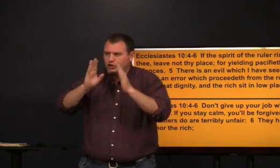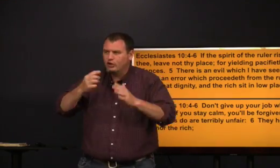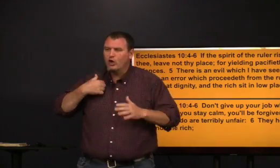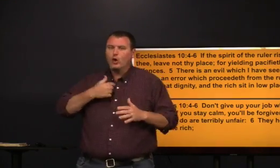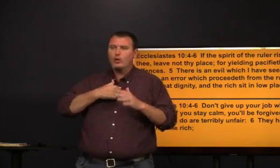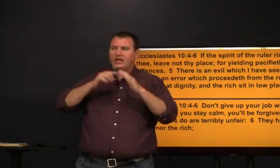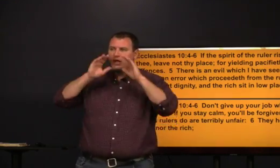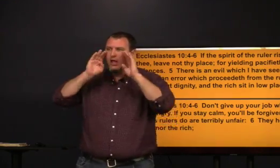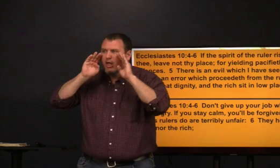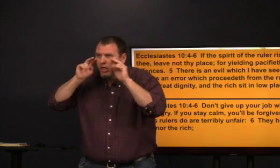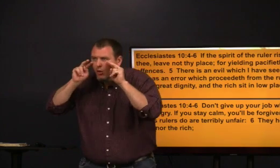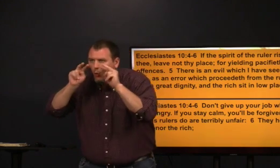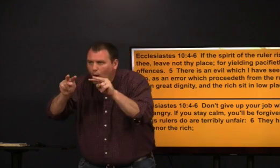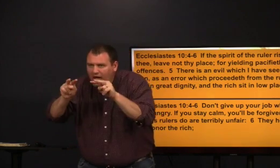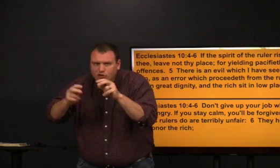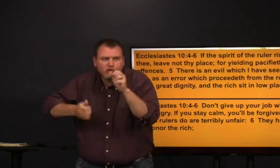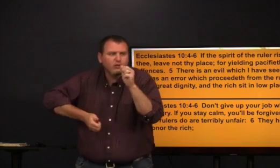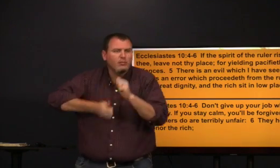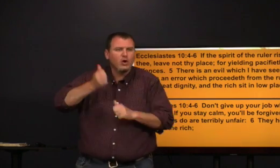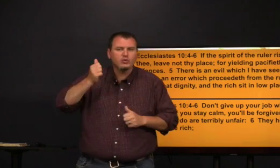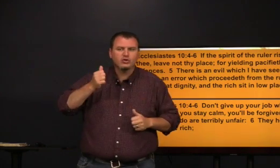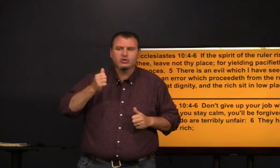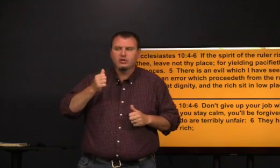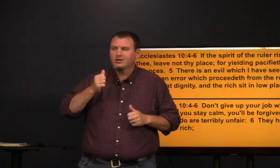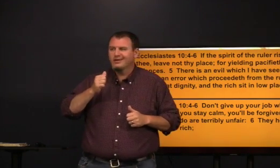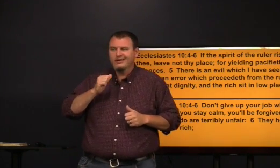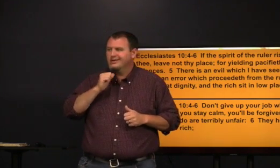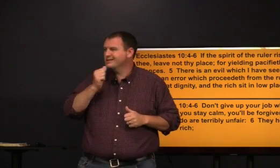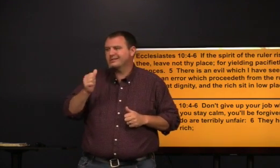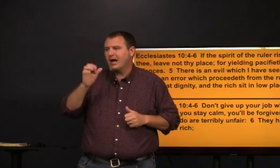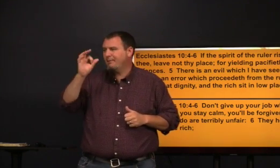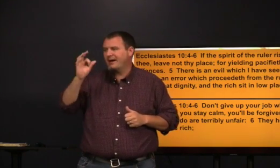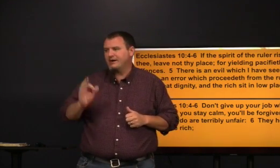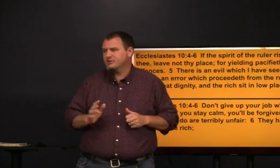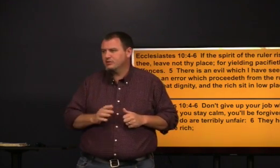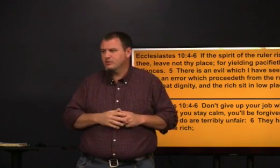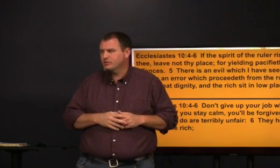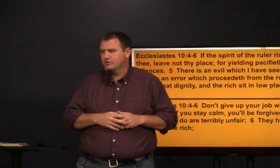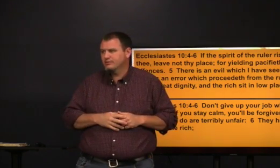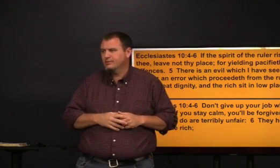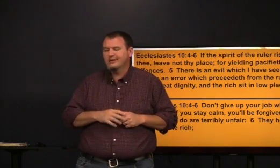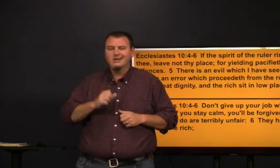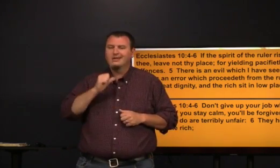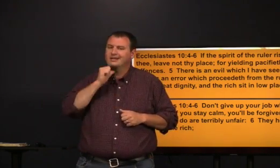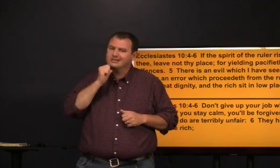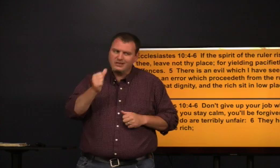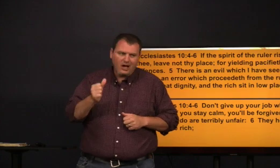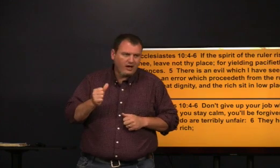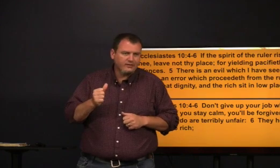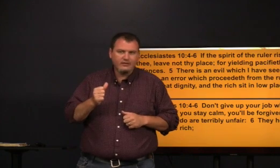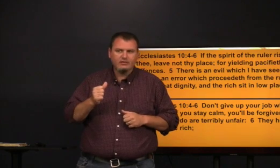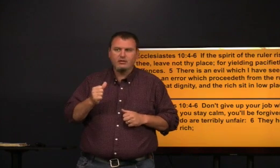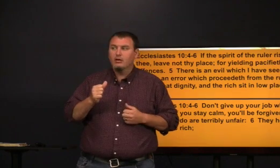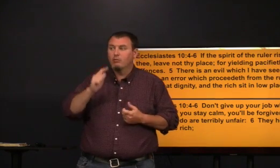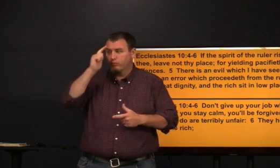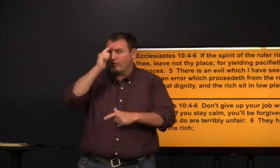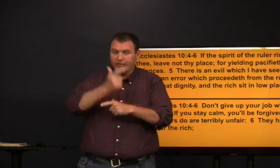attention, we watch the most, is not pastors, is not brothers